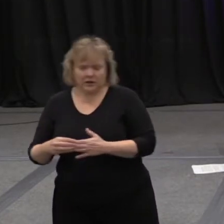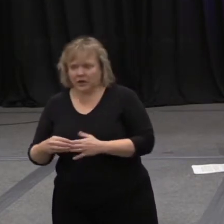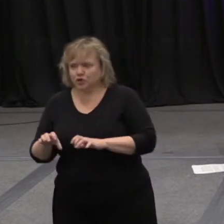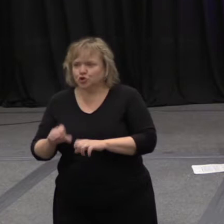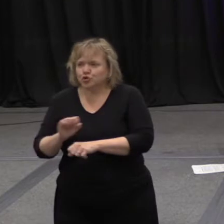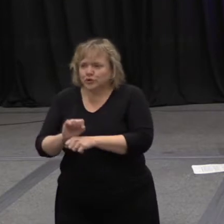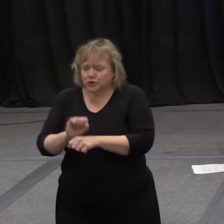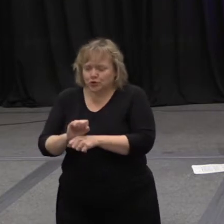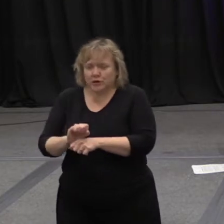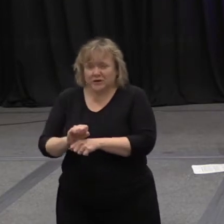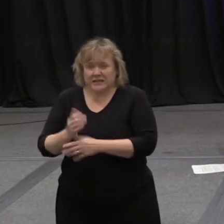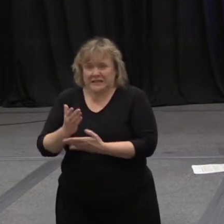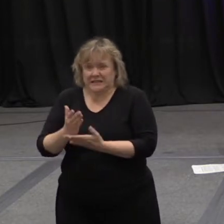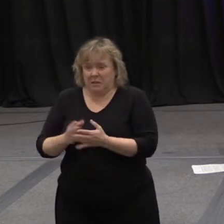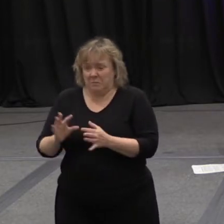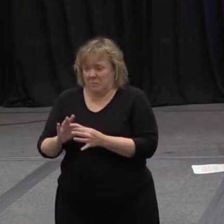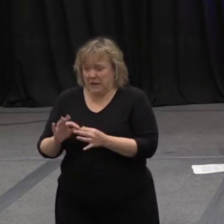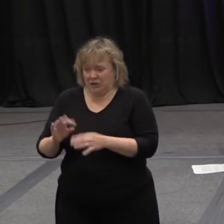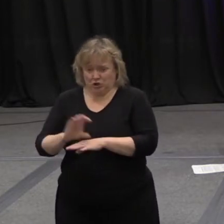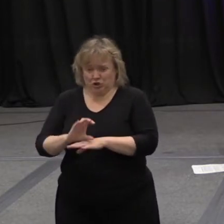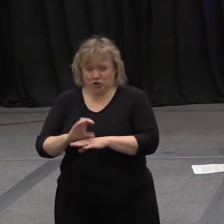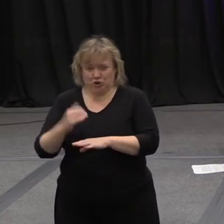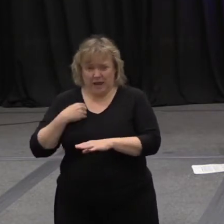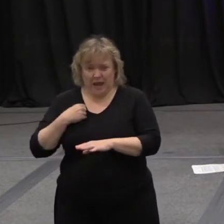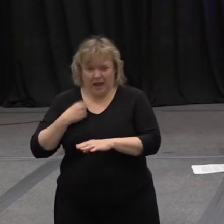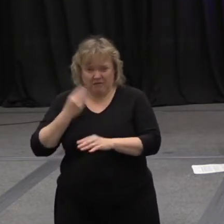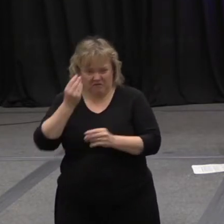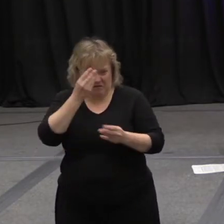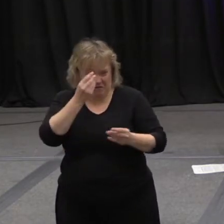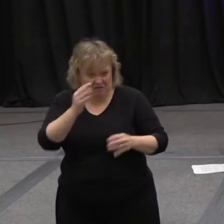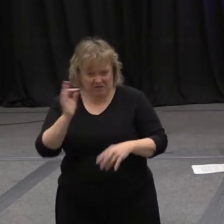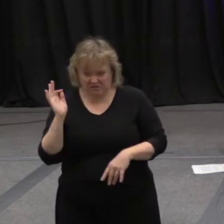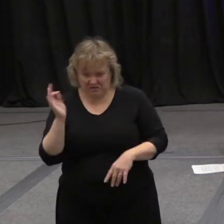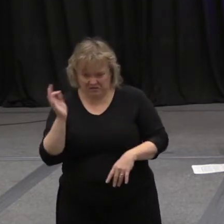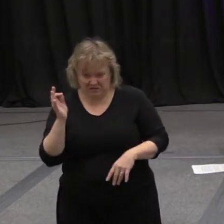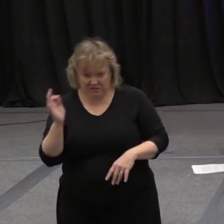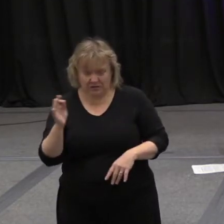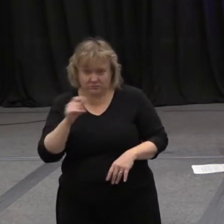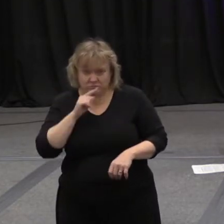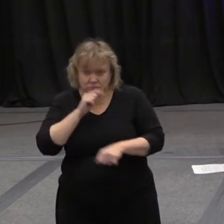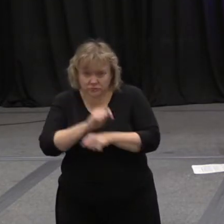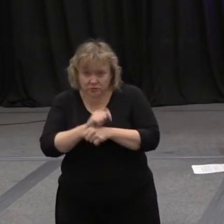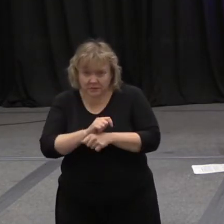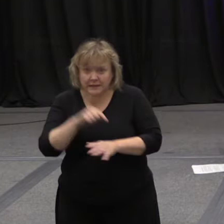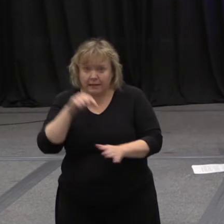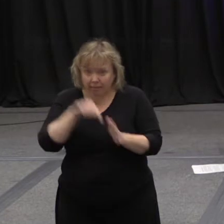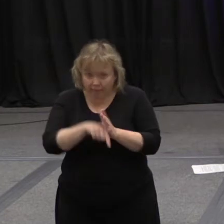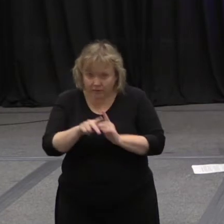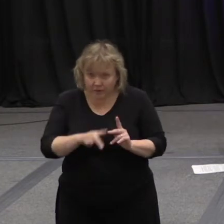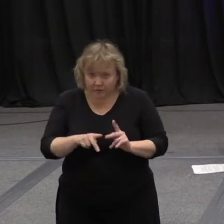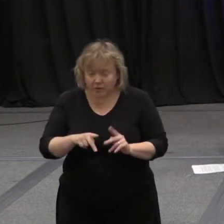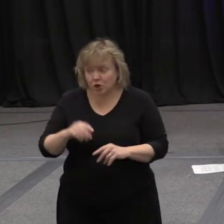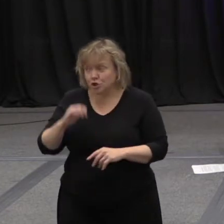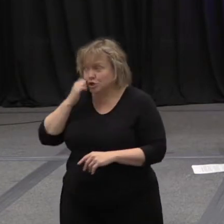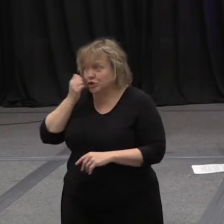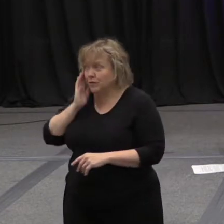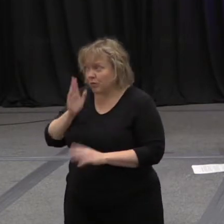out, we're literally killing people, and that's not okay. Shame does kill. It does kill, and